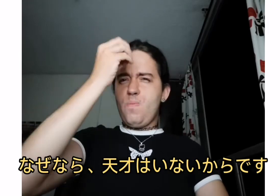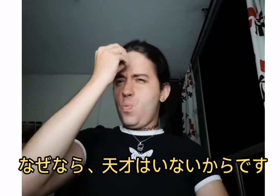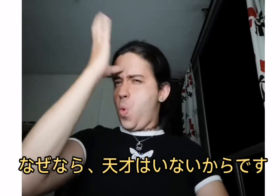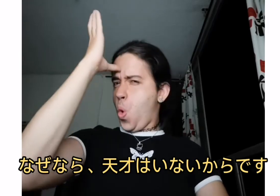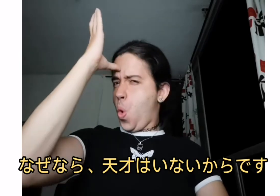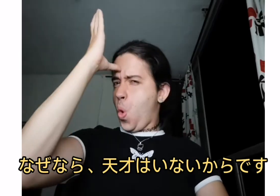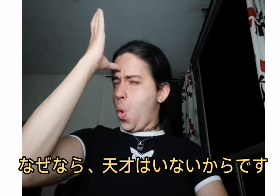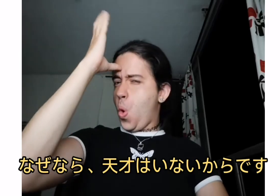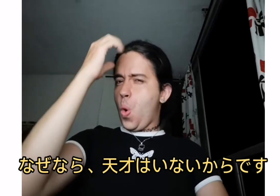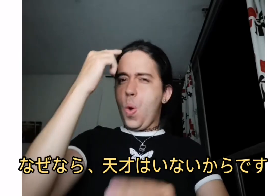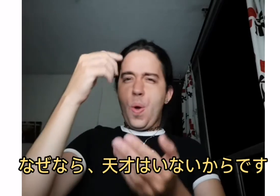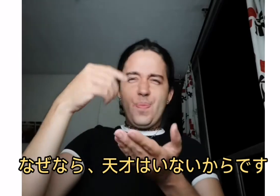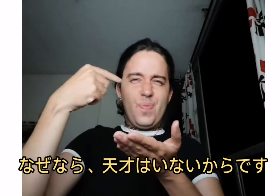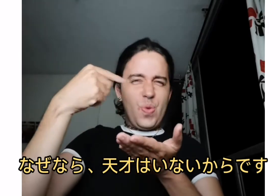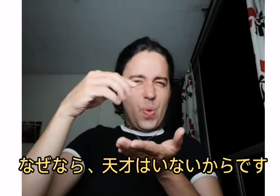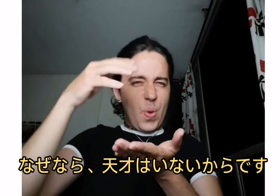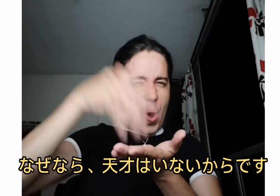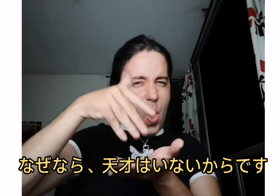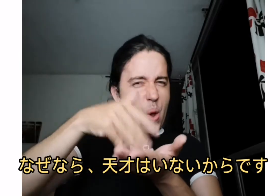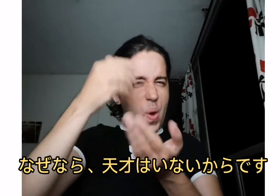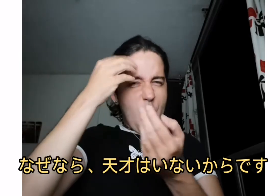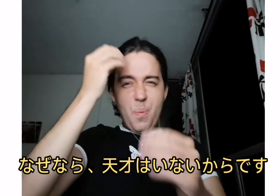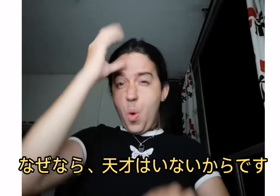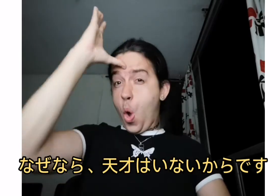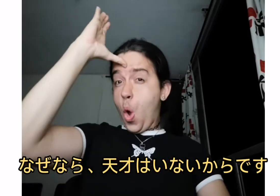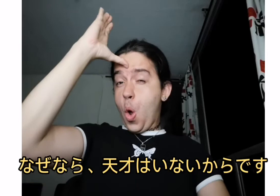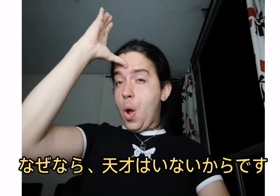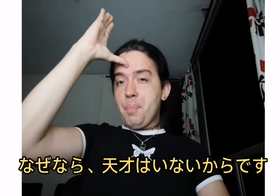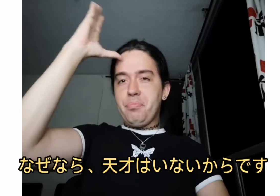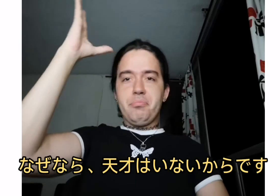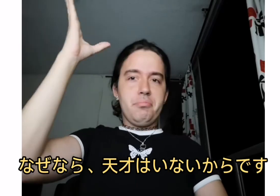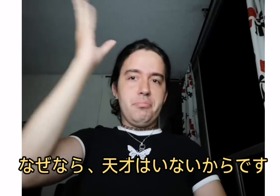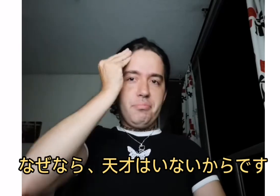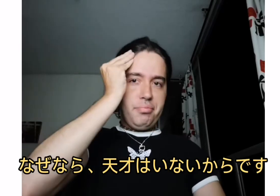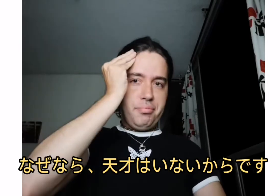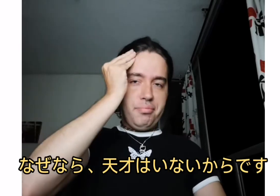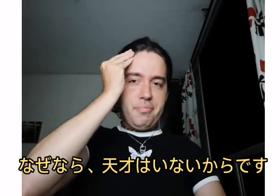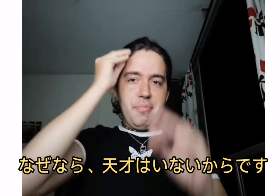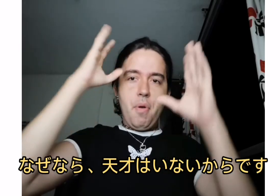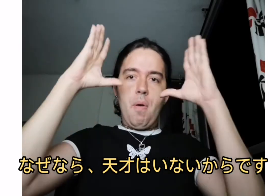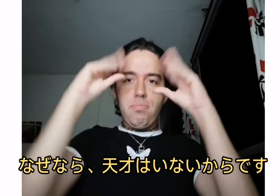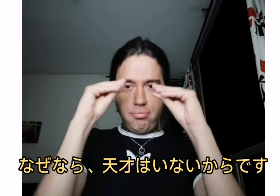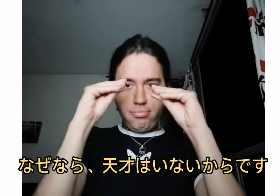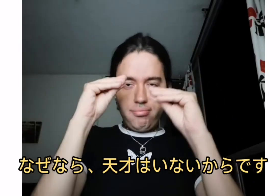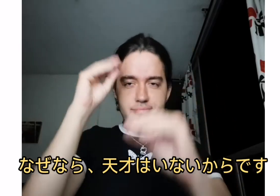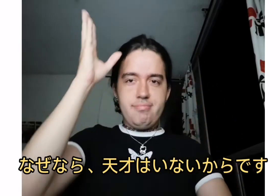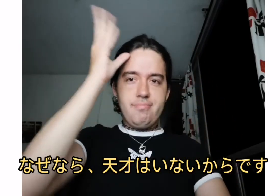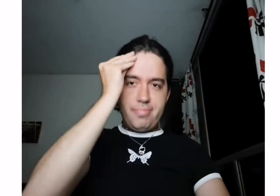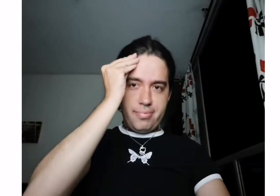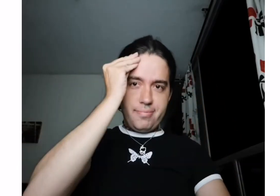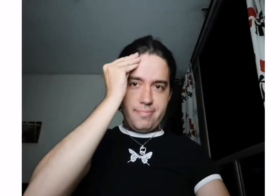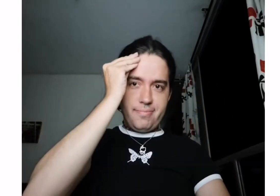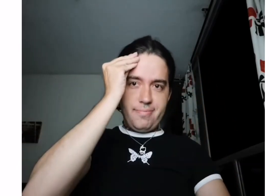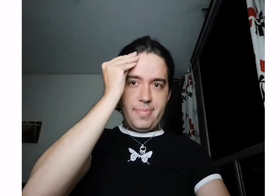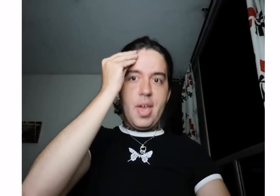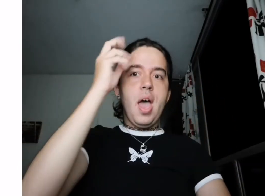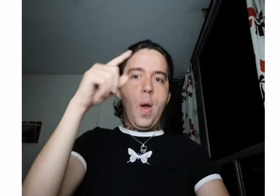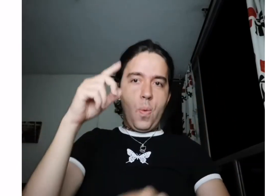at a house in the garden I never wanna lock you down I know you're not mine, it's just my